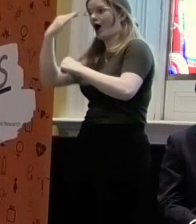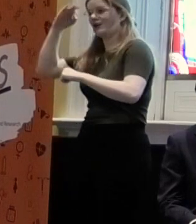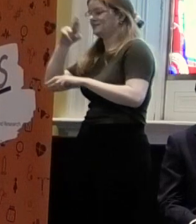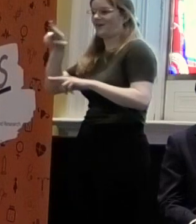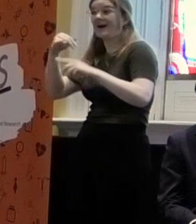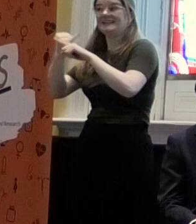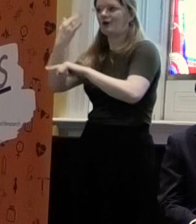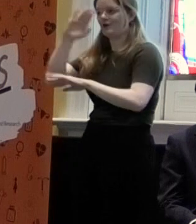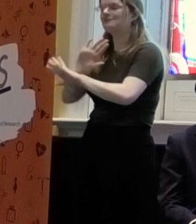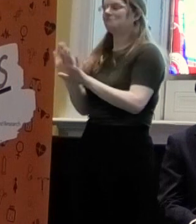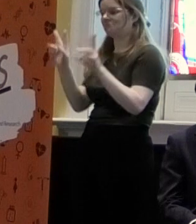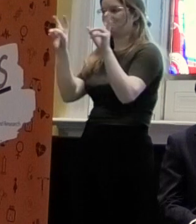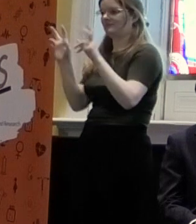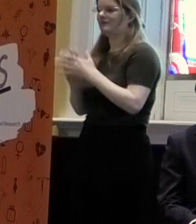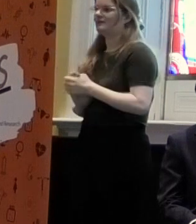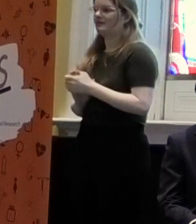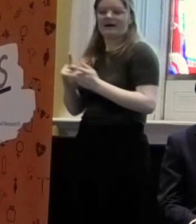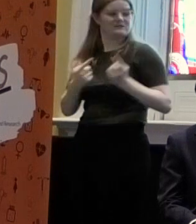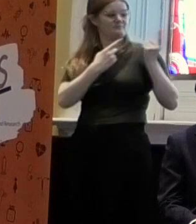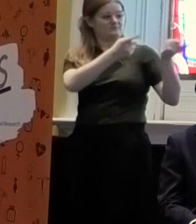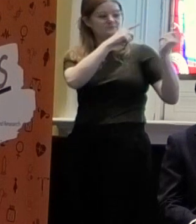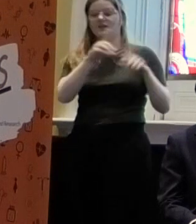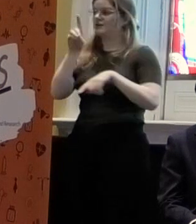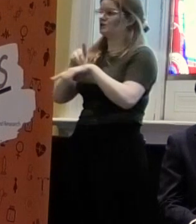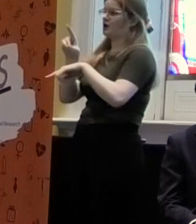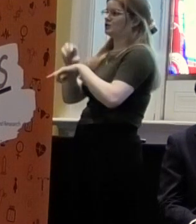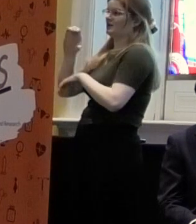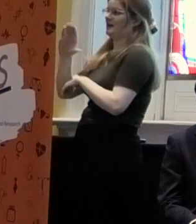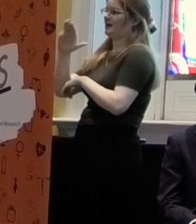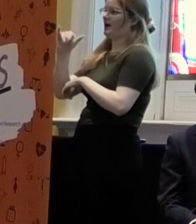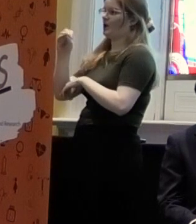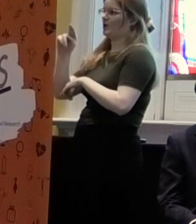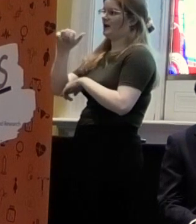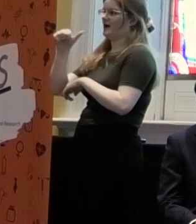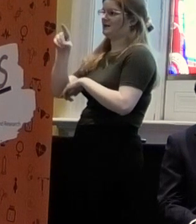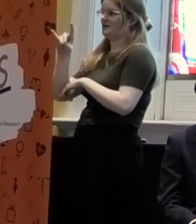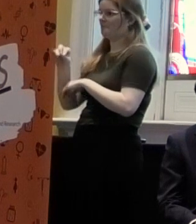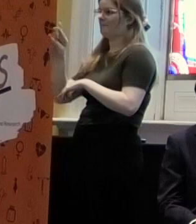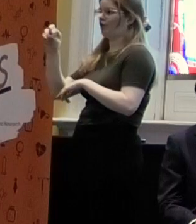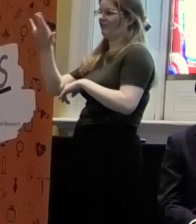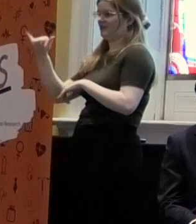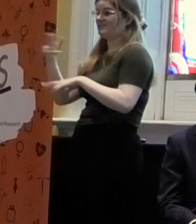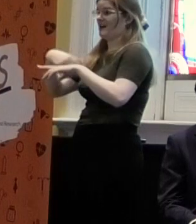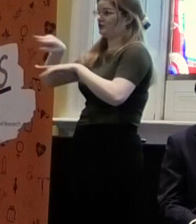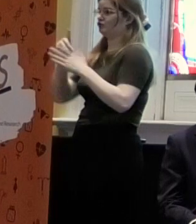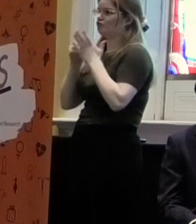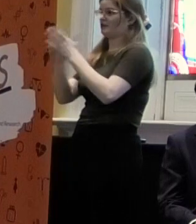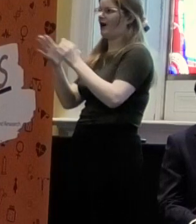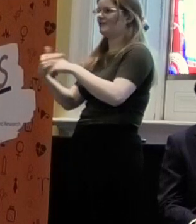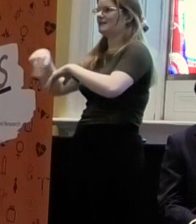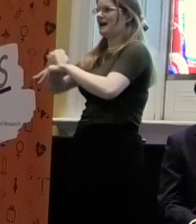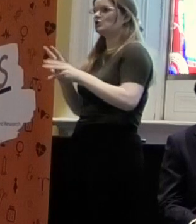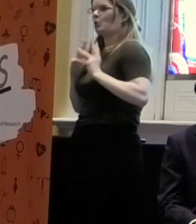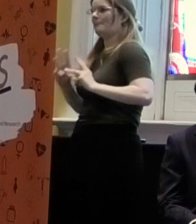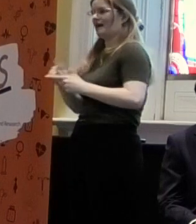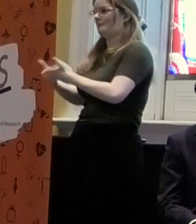Ireland. And Dr. Cliona Murphy. Cliona is National Clinical Director of the National